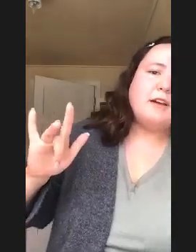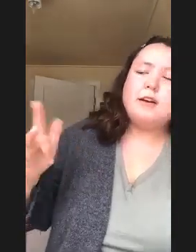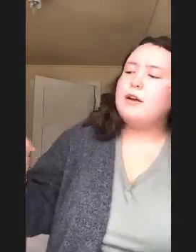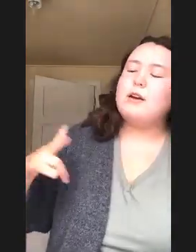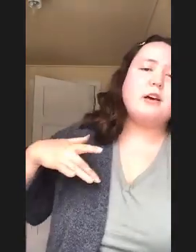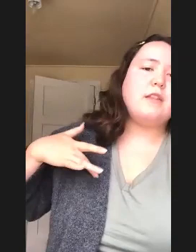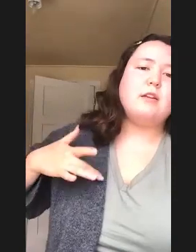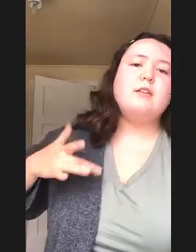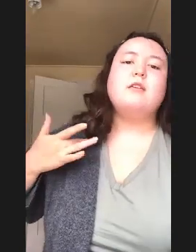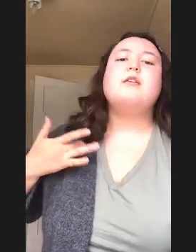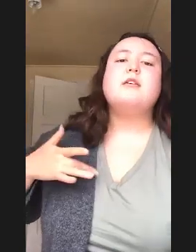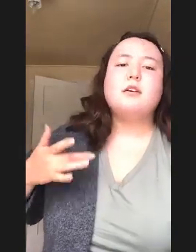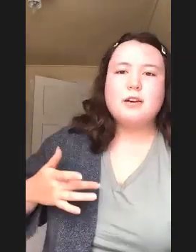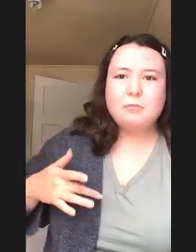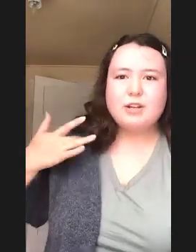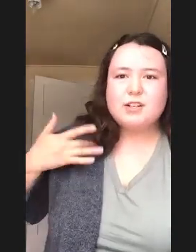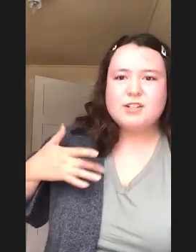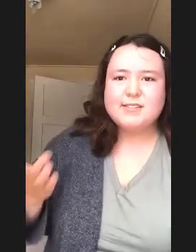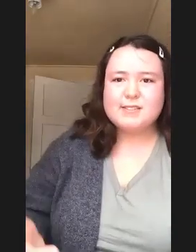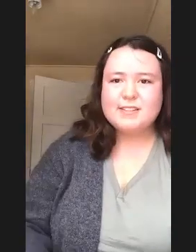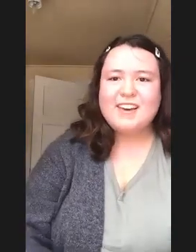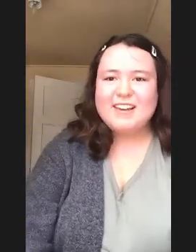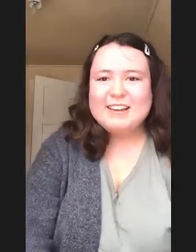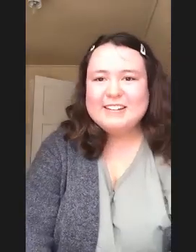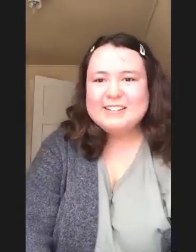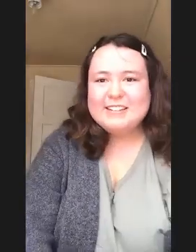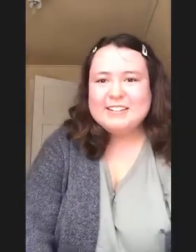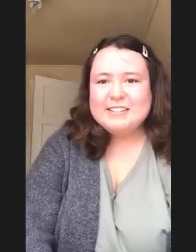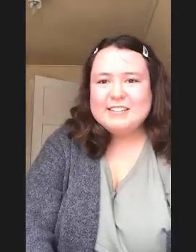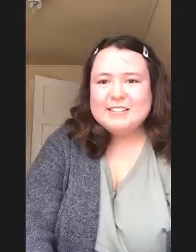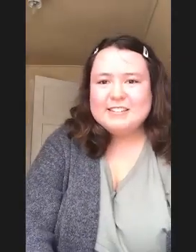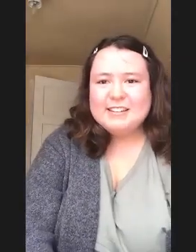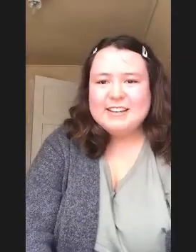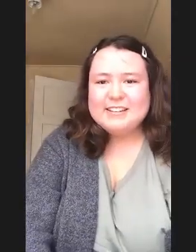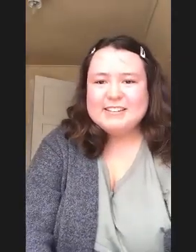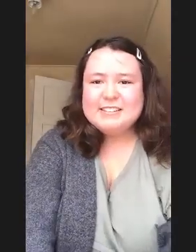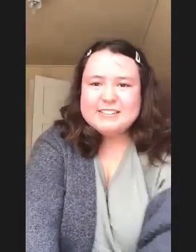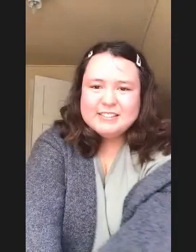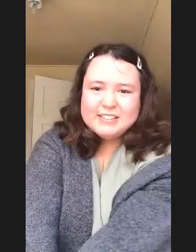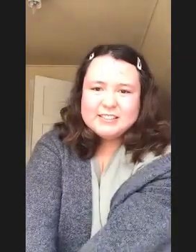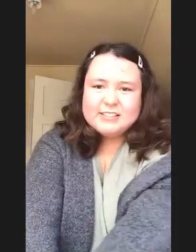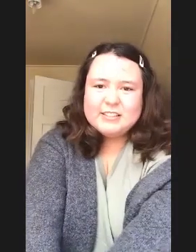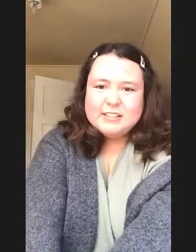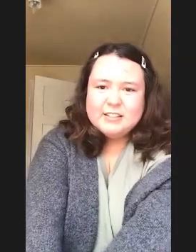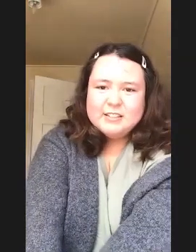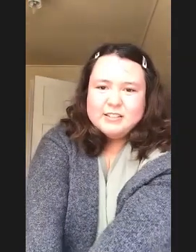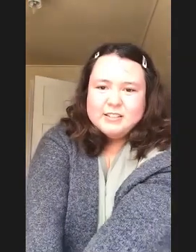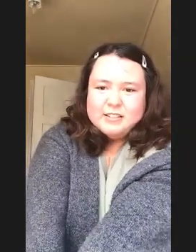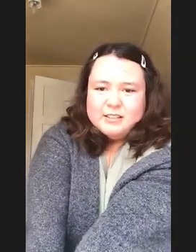finger and then kind of put it to your chest. Yeah. Awesome. Yeah. Very good. What are